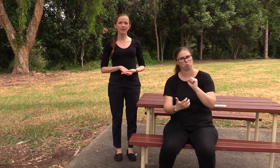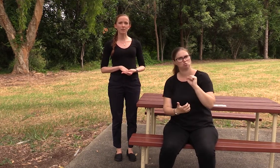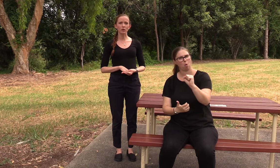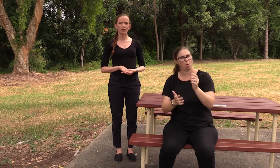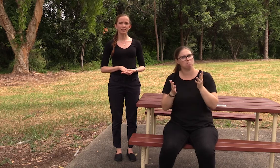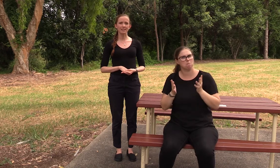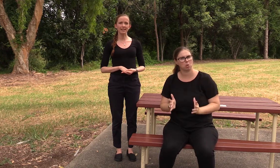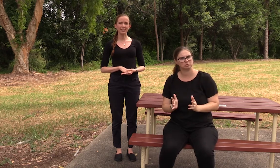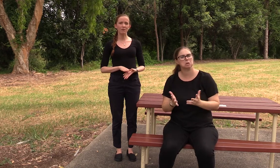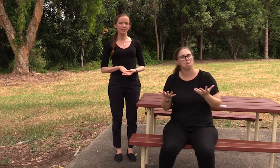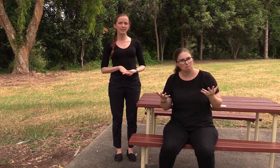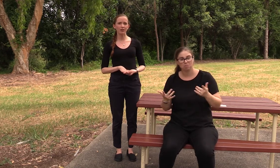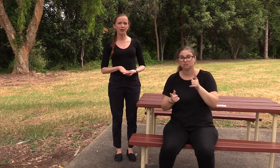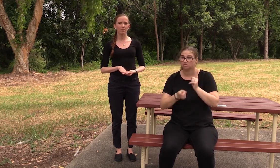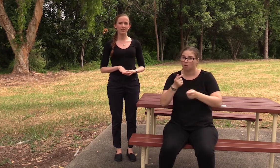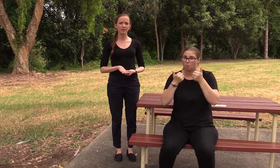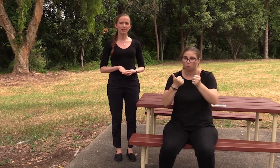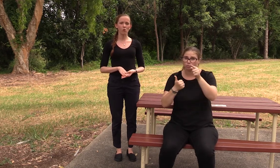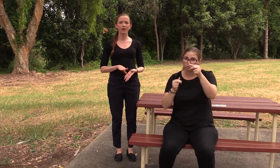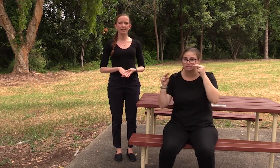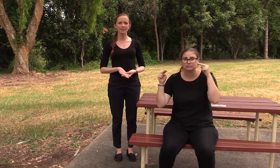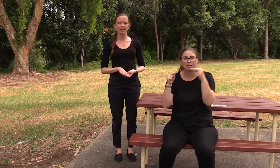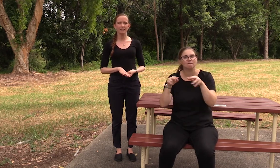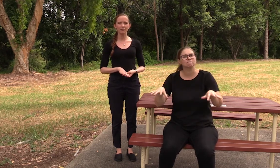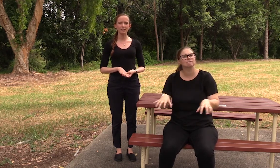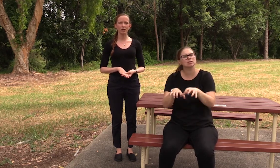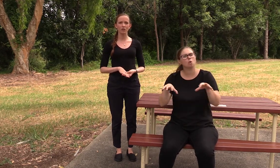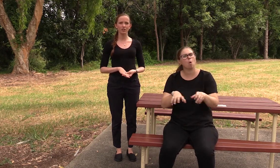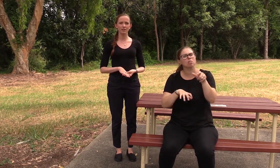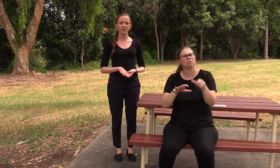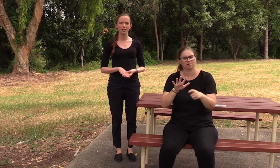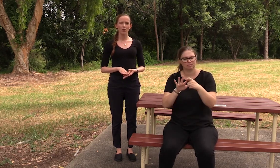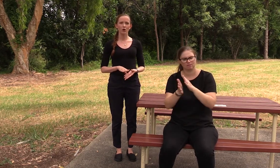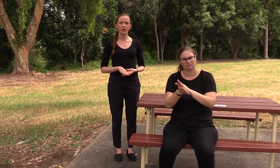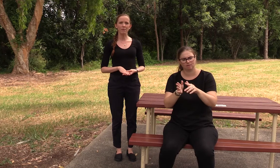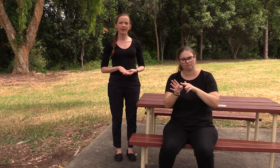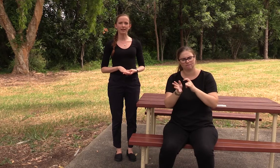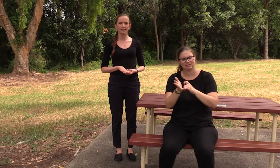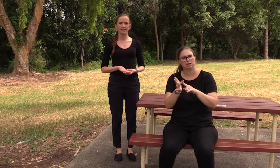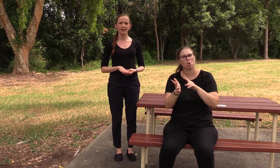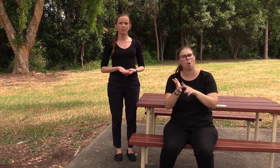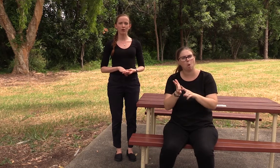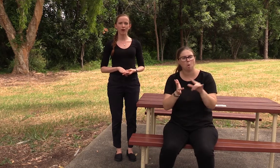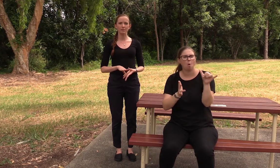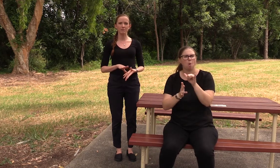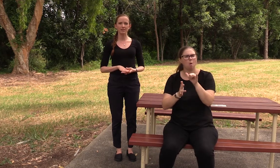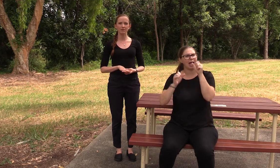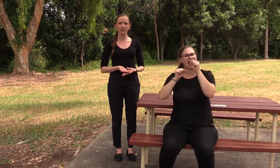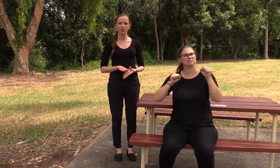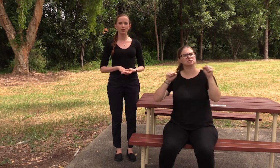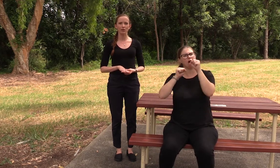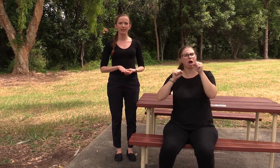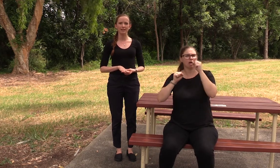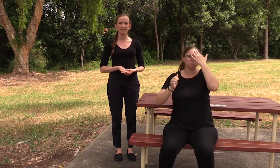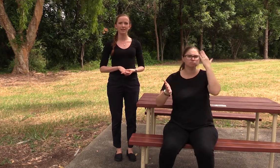sometimes it can be good to see a physiotherapist or an exercise physiologist who can make an exercise program specific